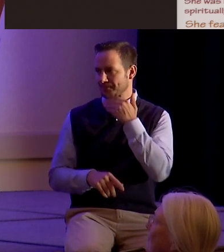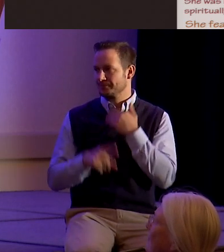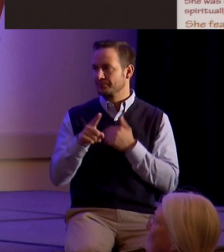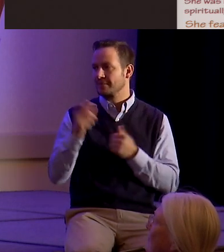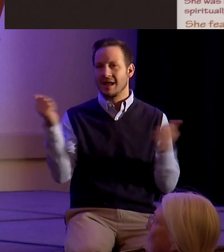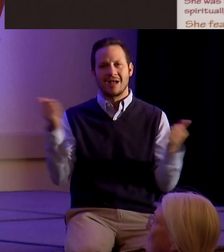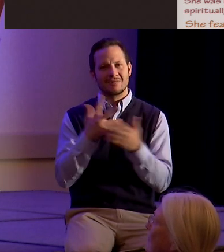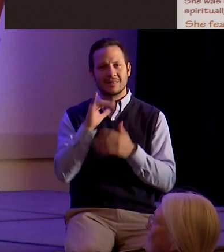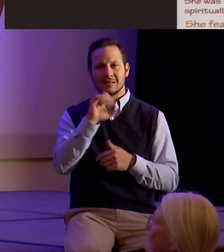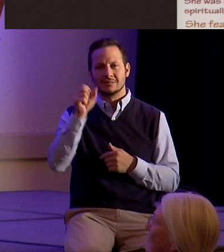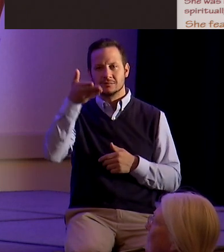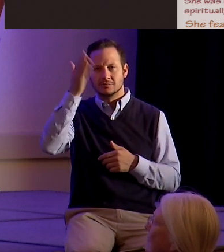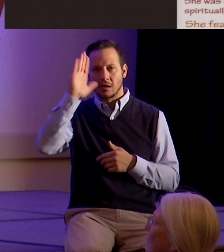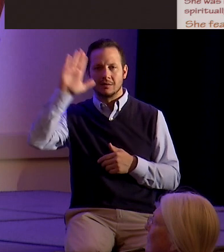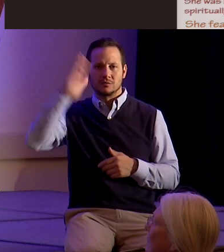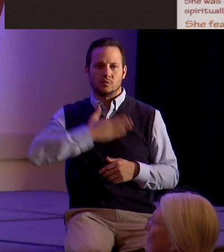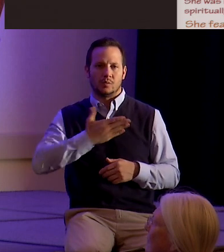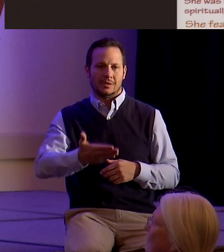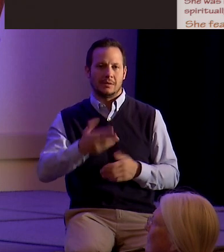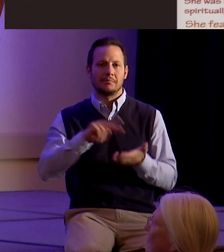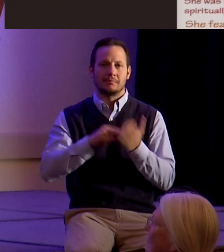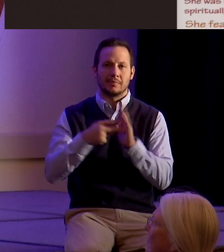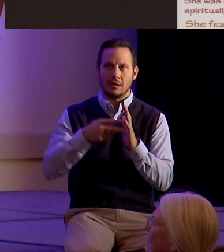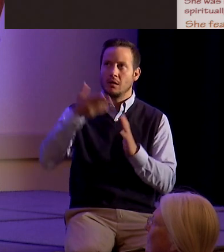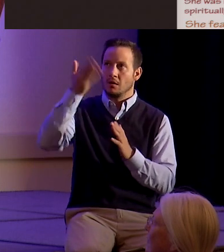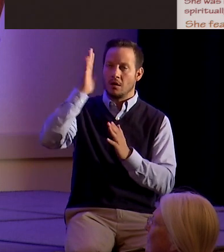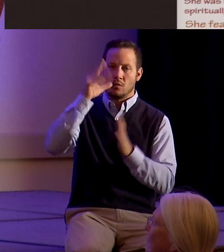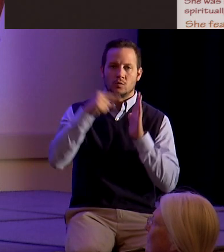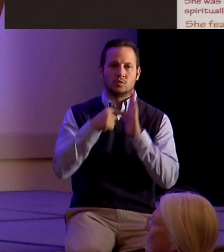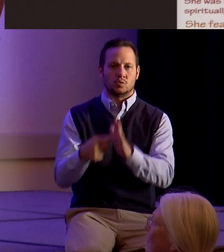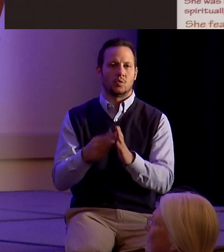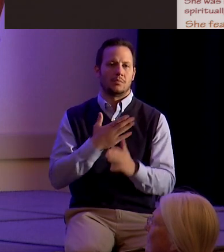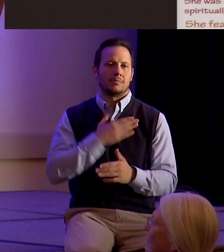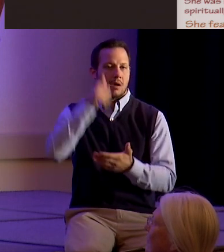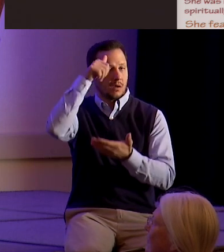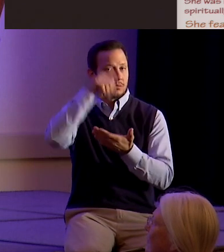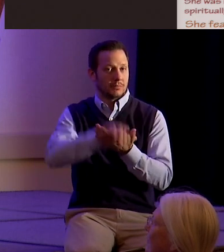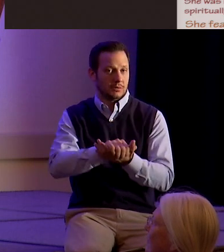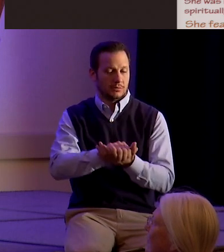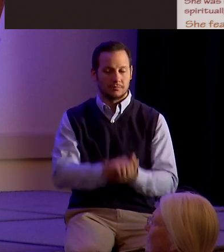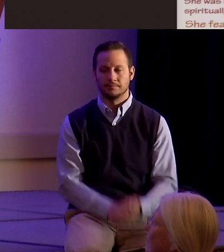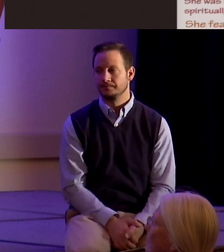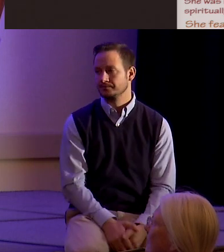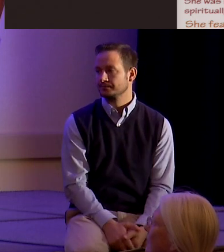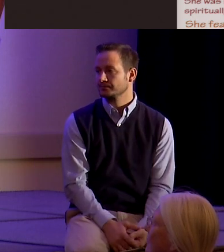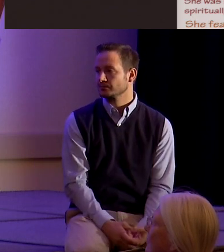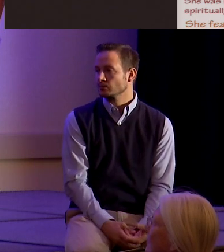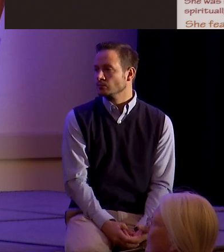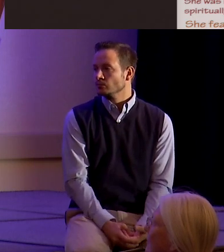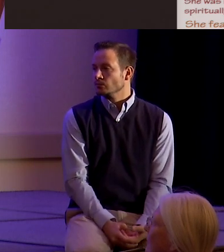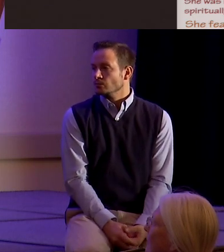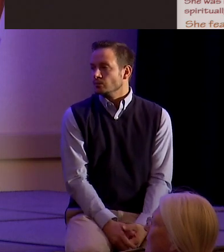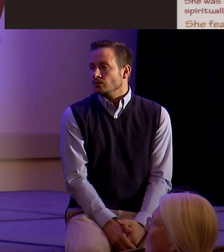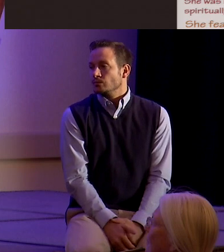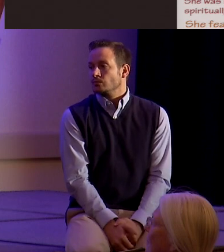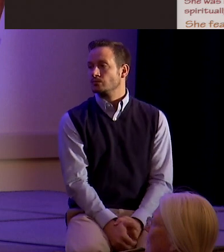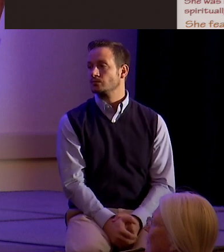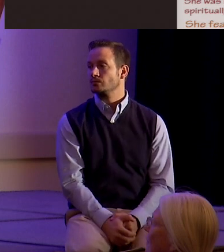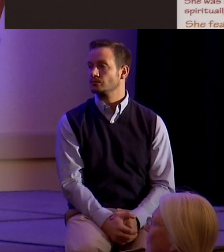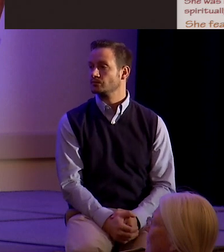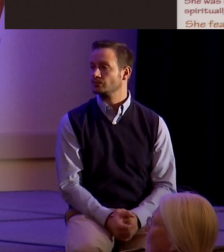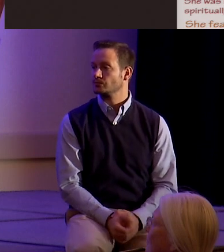also meant that I believed God would bring me my husband. Now, what that ended up